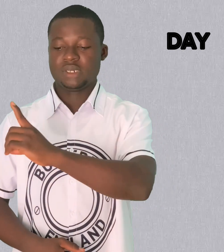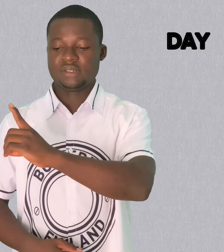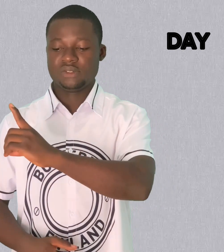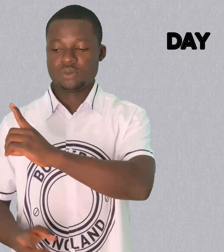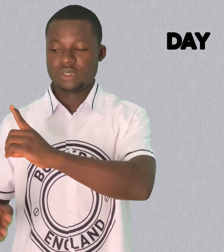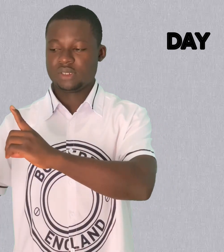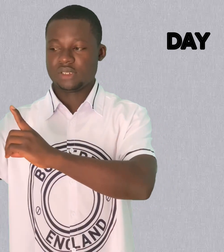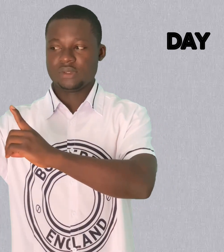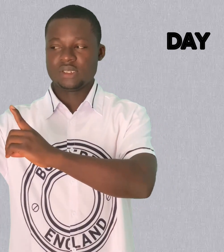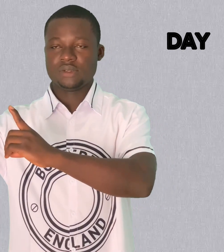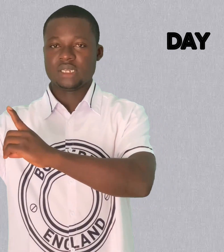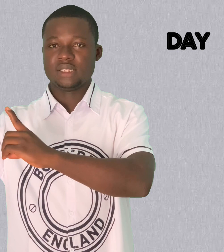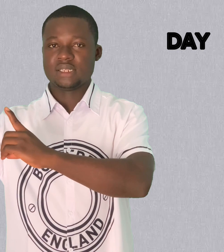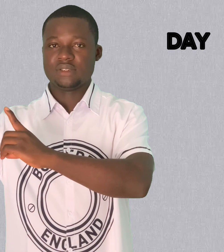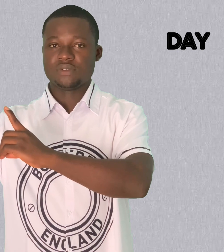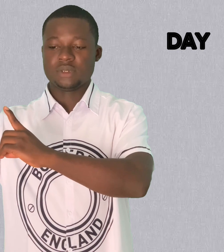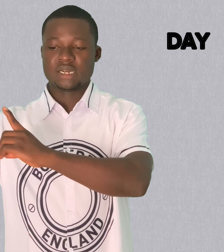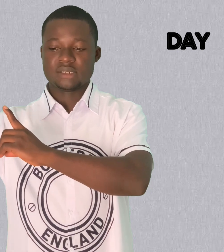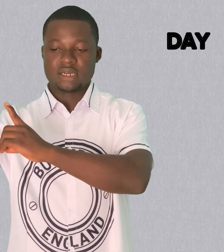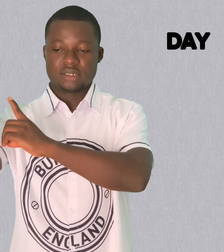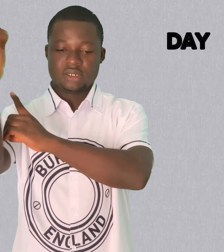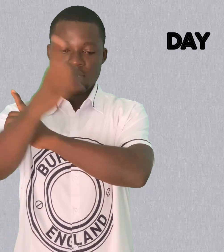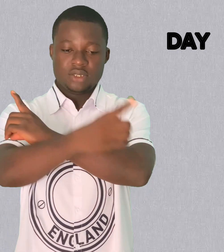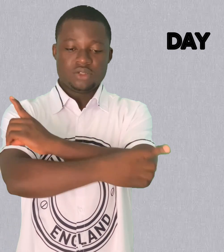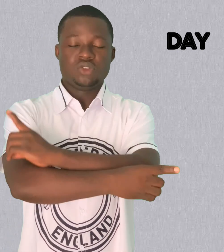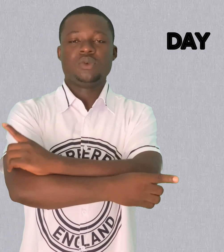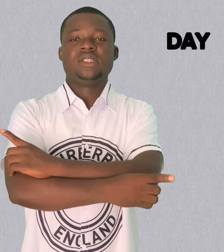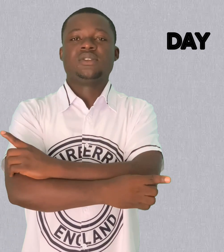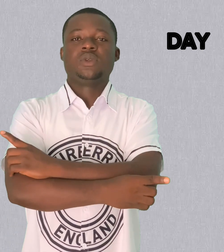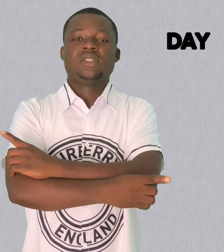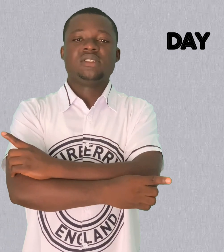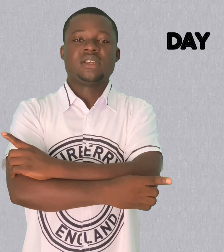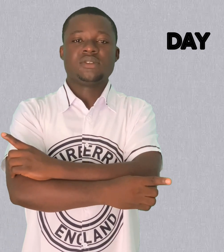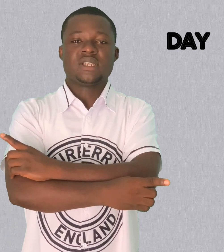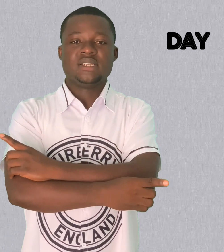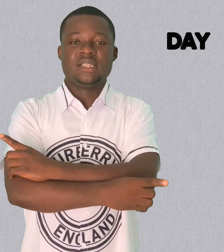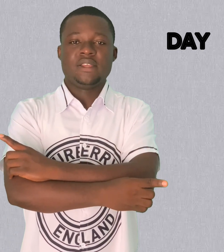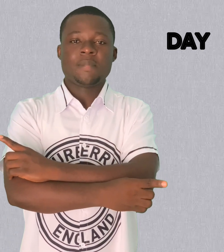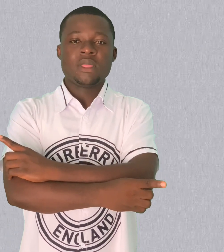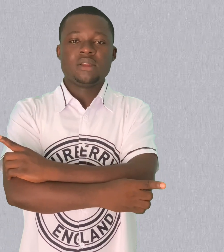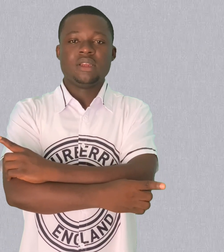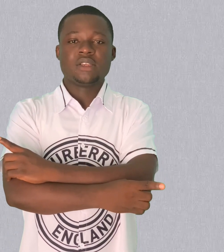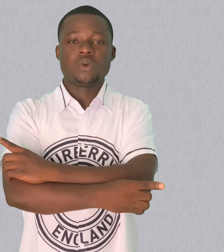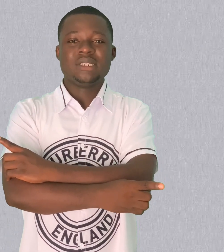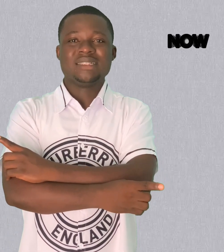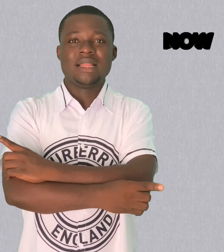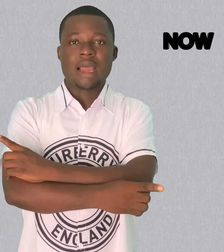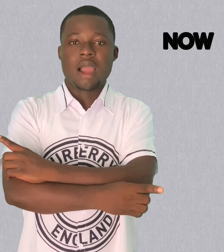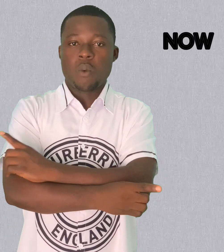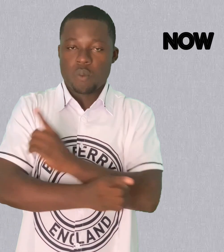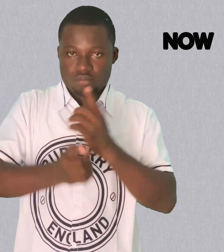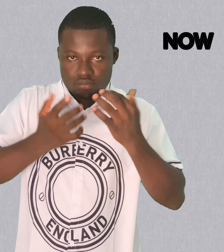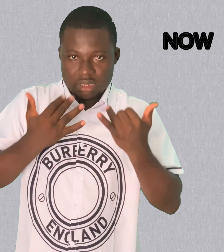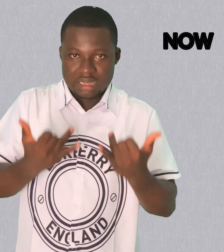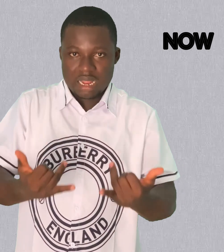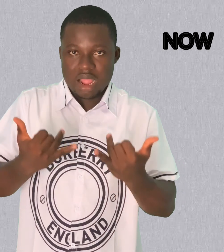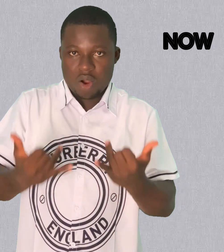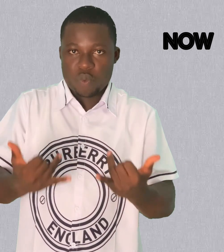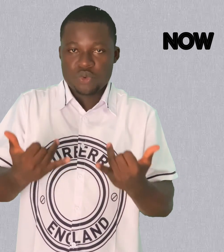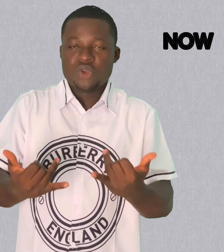it this way, then you take the other letter D from the right hand, do it this way. This is how to sign day. The next word is now. Now.